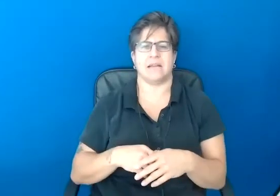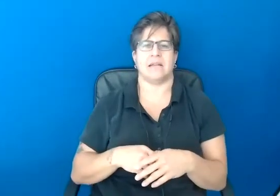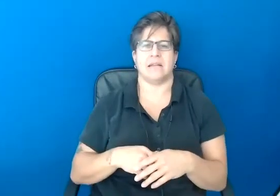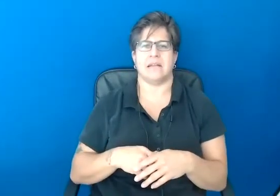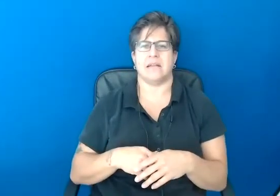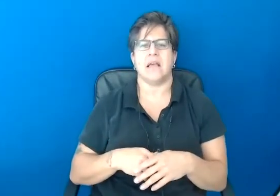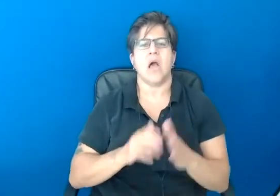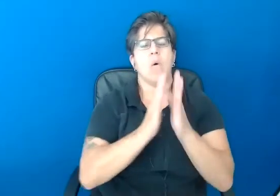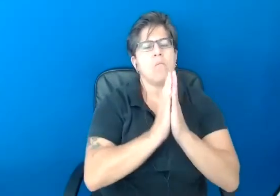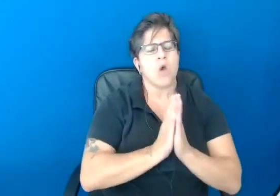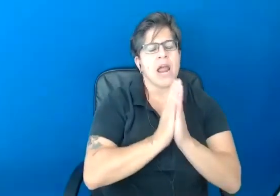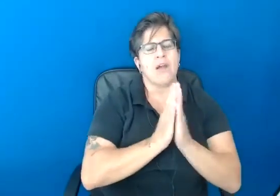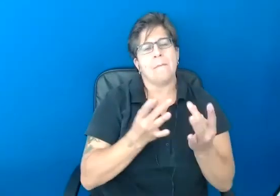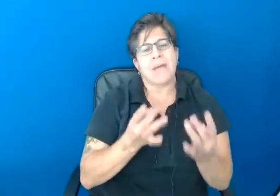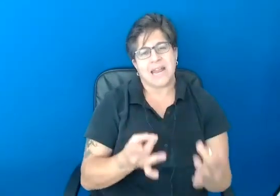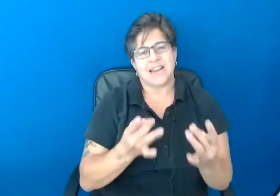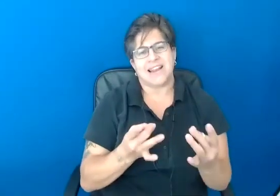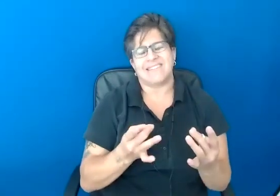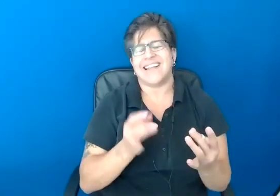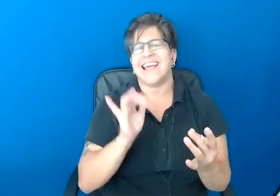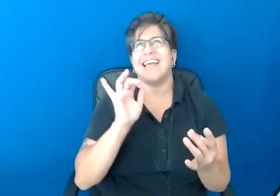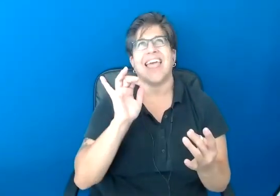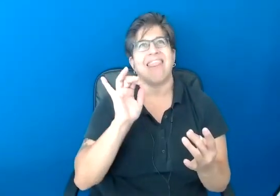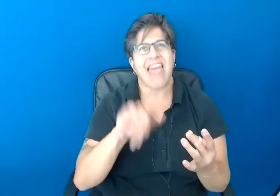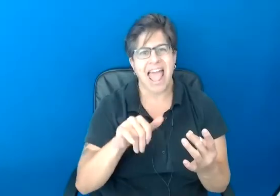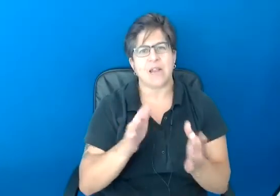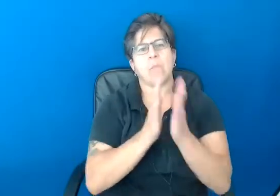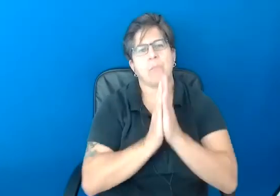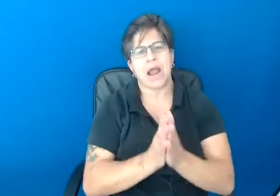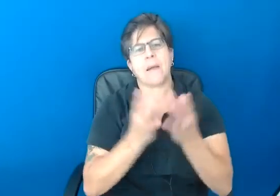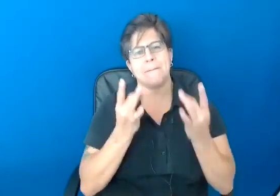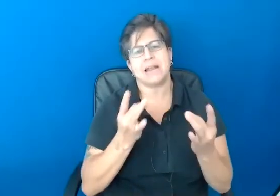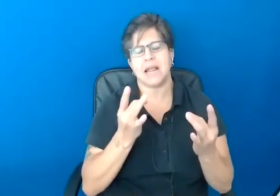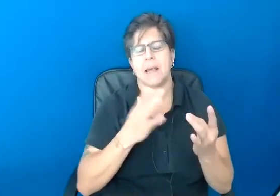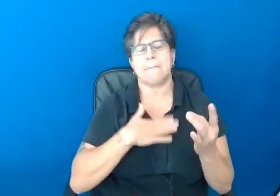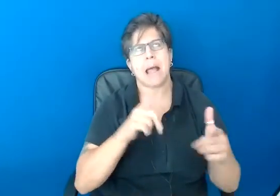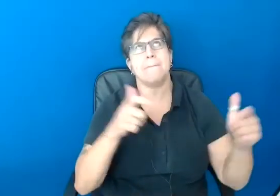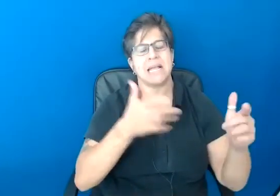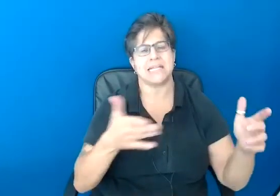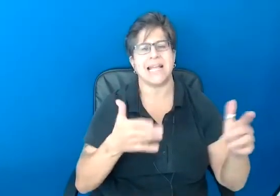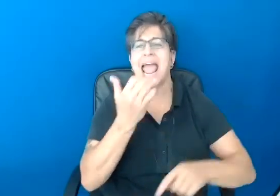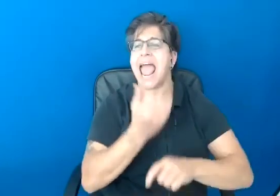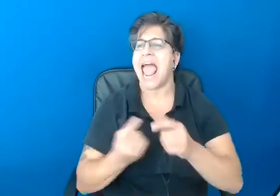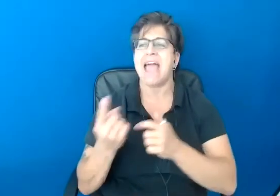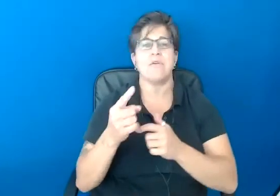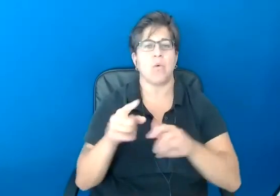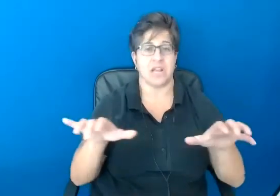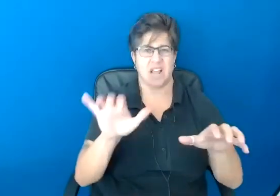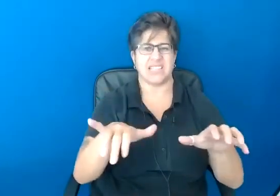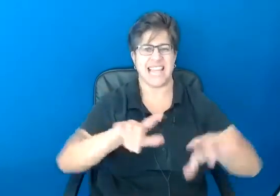it differently. We know that. But one thing for me is a constant, and that is this. I have to be willing to carve out the